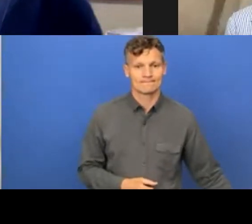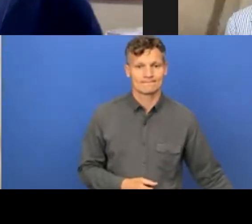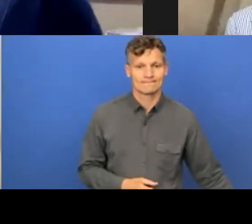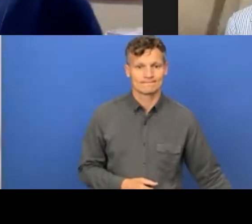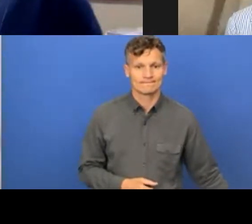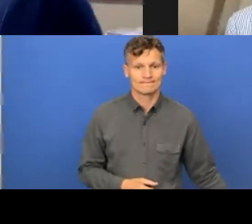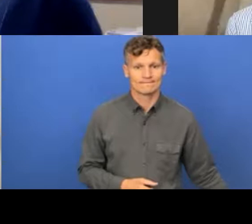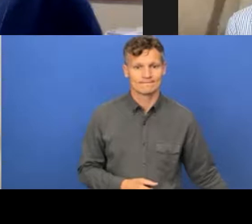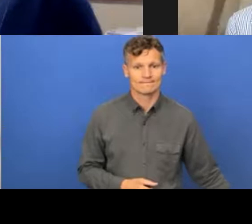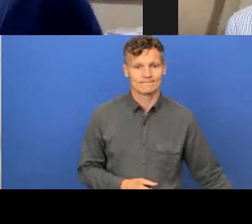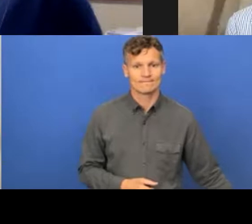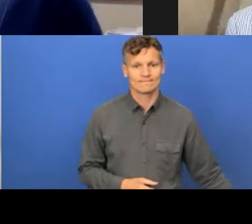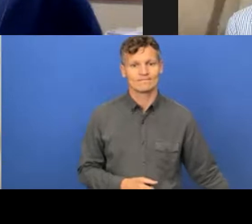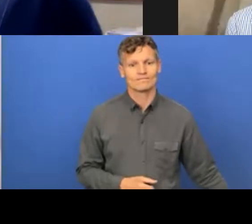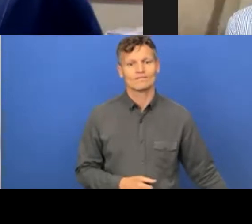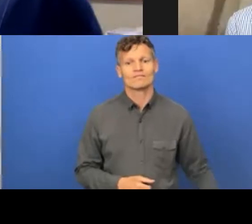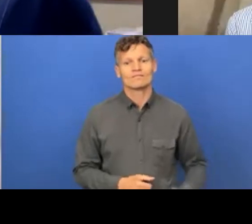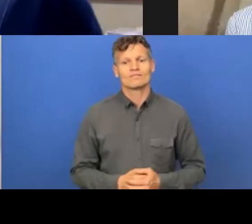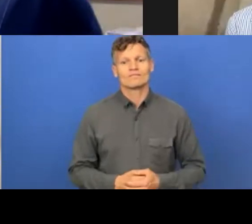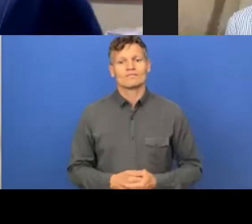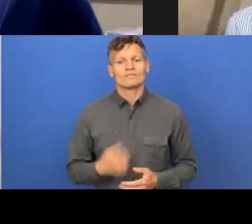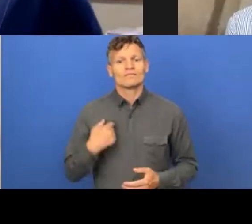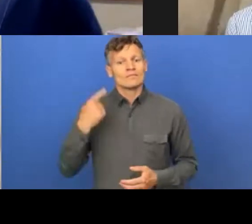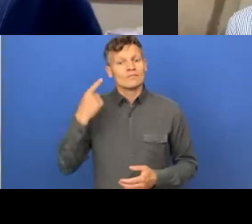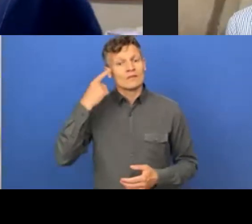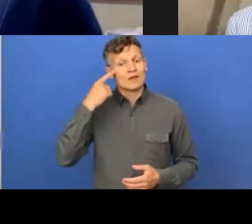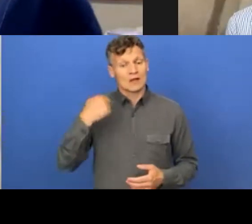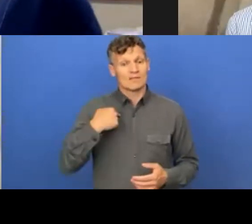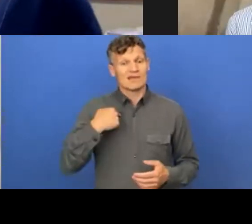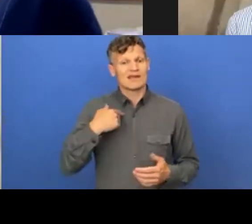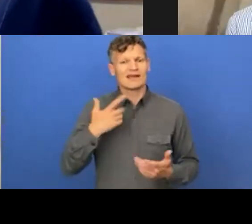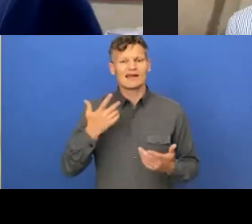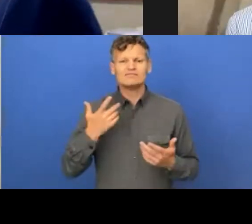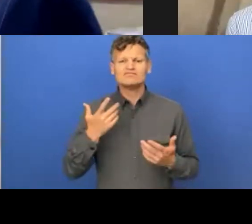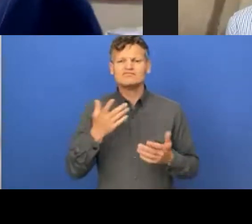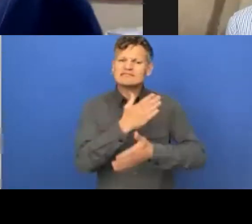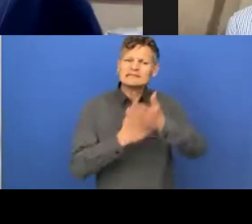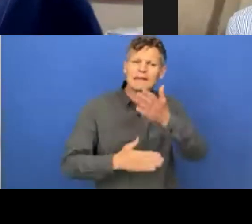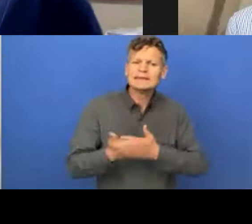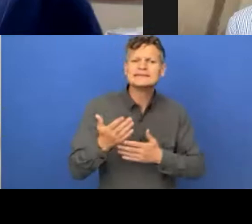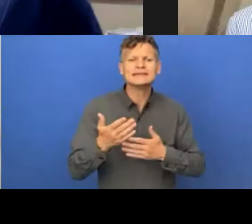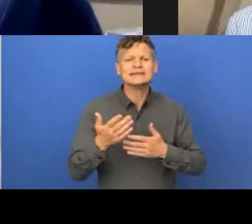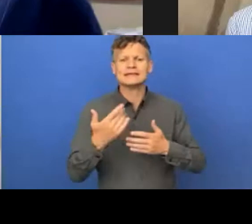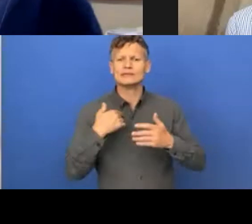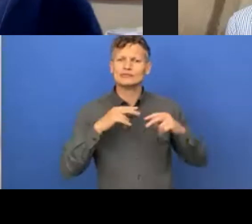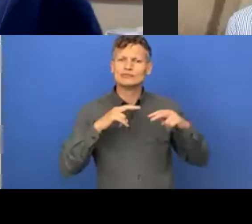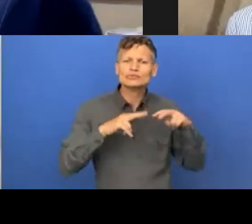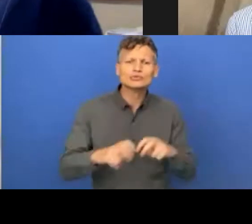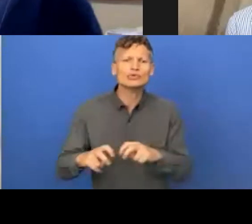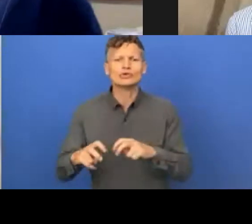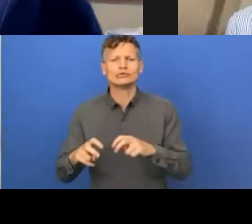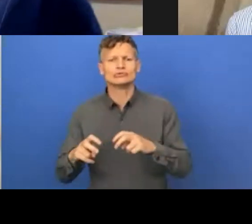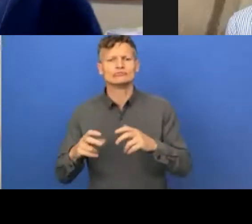I also think when I'm approaching participatory disability research, and especially with youth